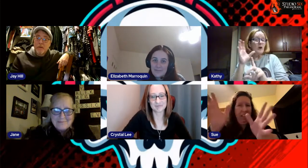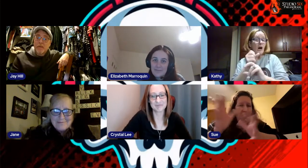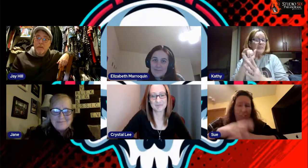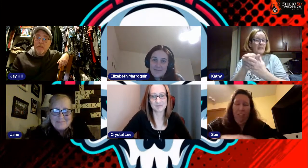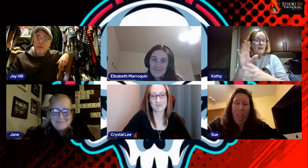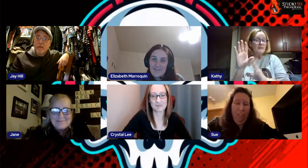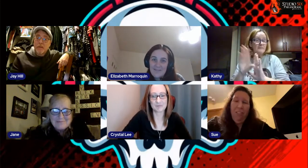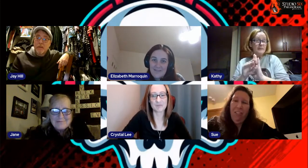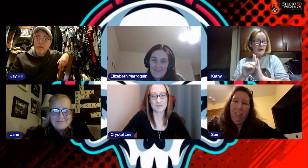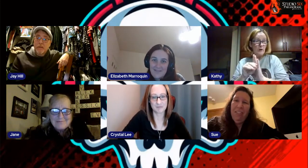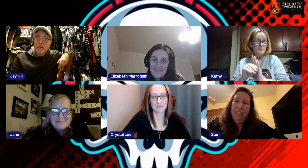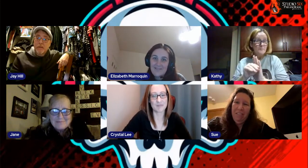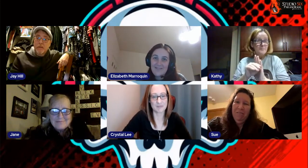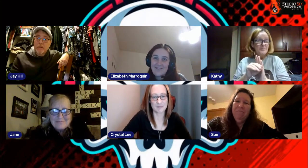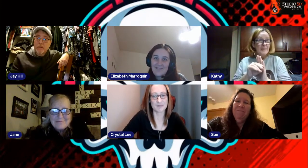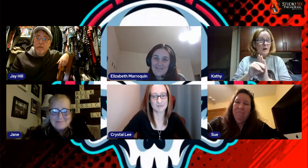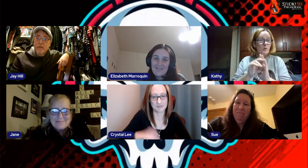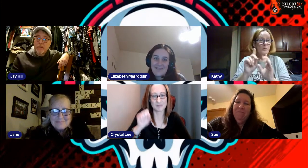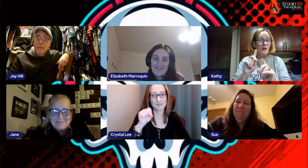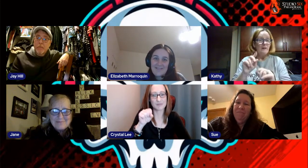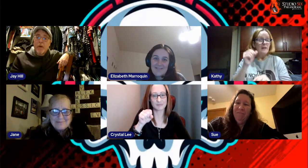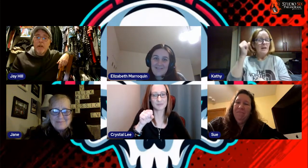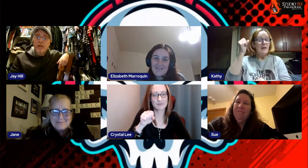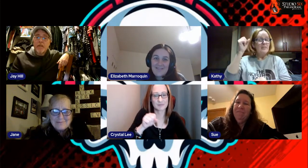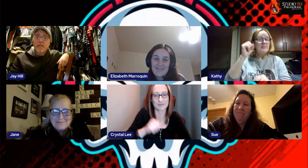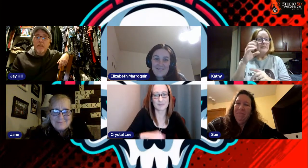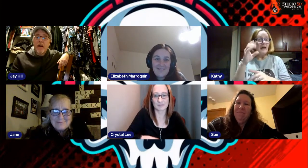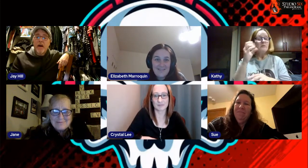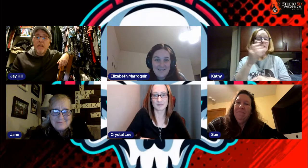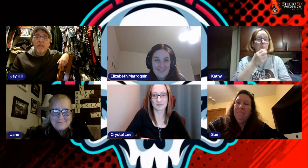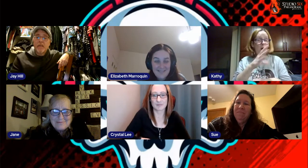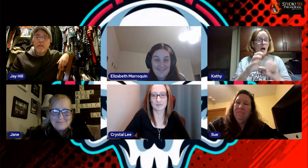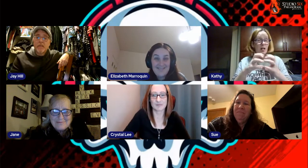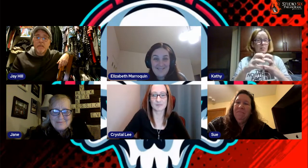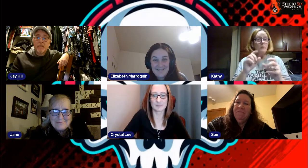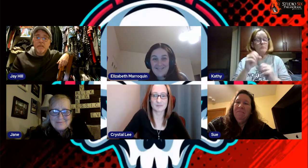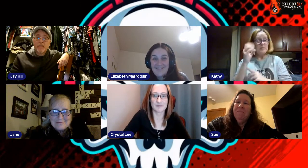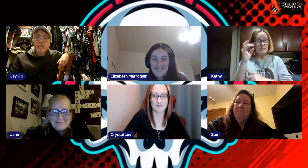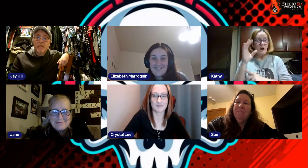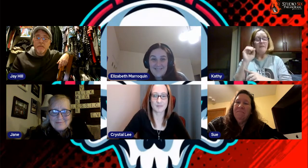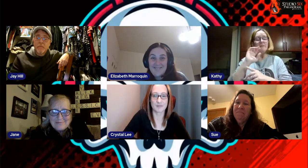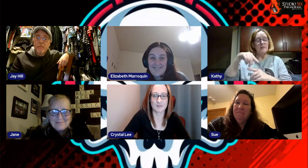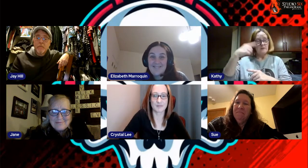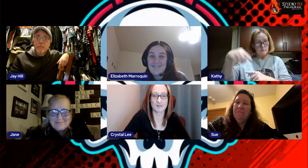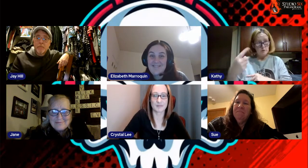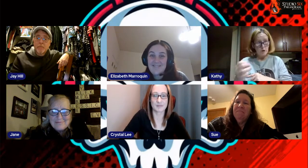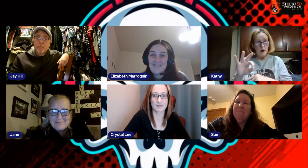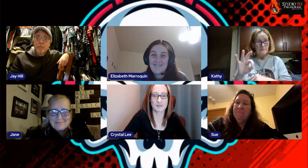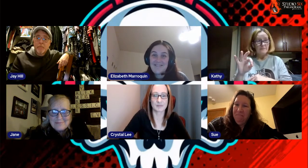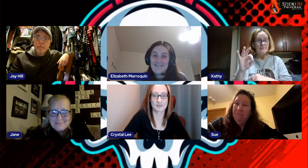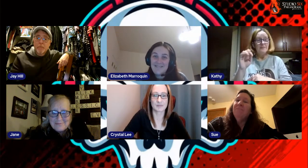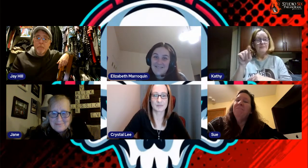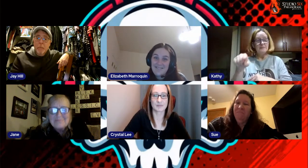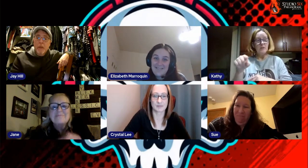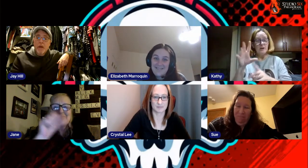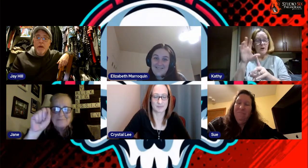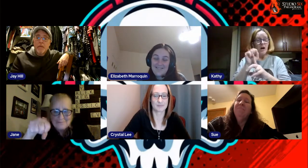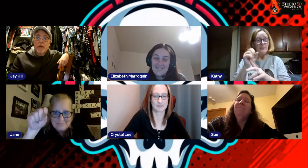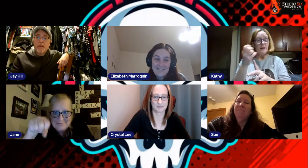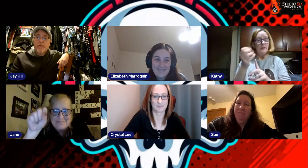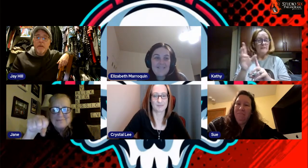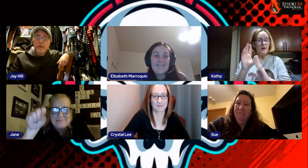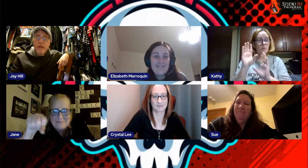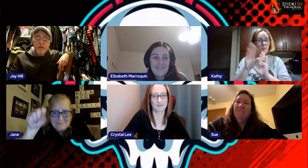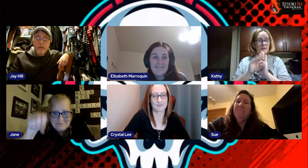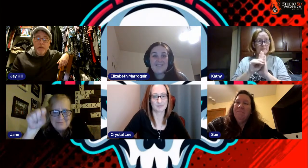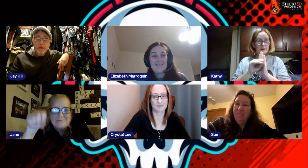They caught that on a video. I'd like to see that. The ball lit up and then it rolled off. So they caught